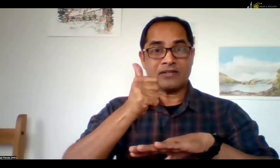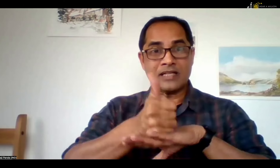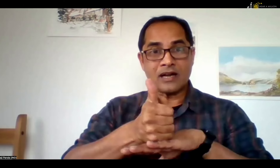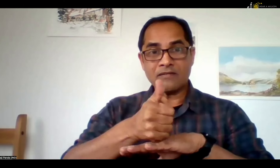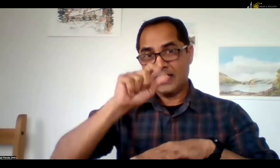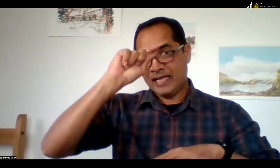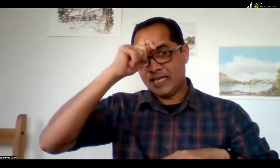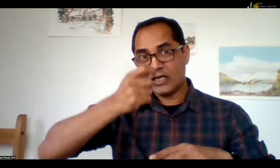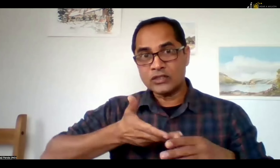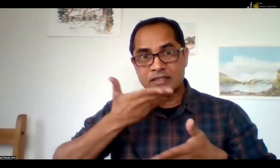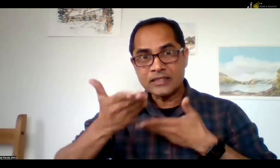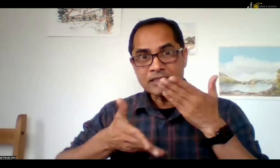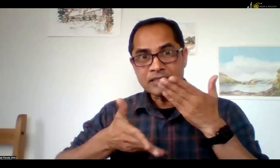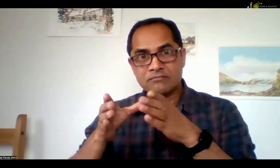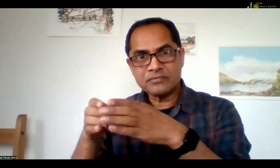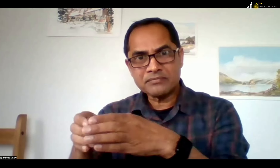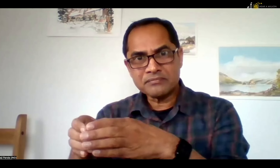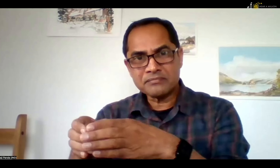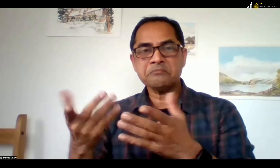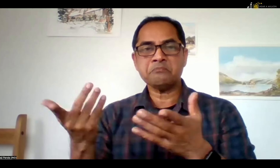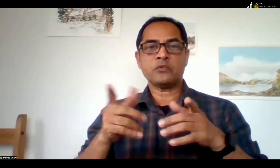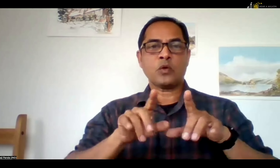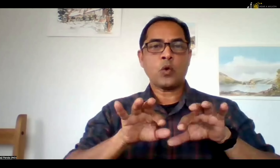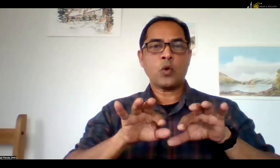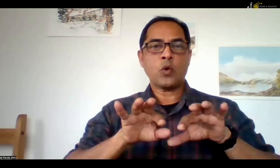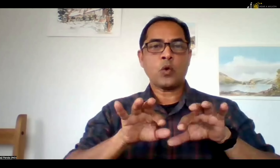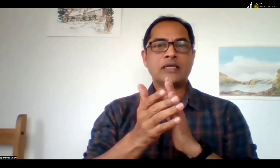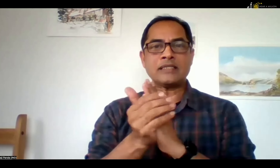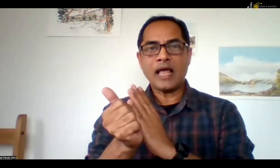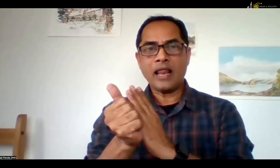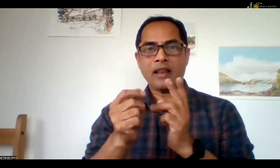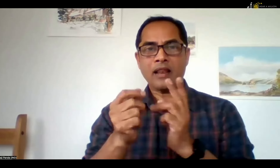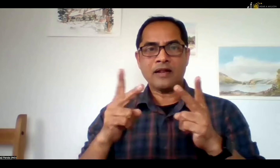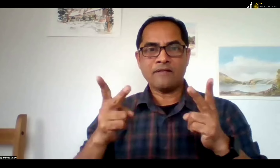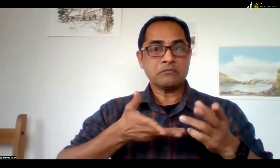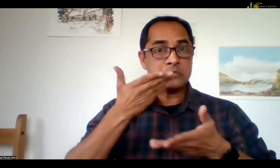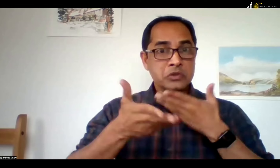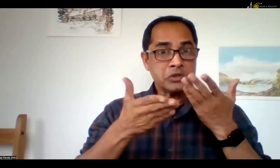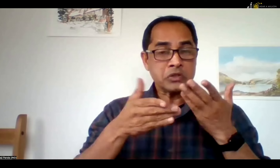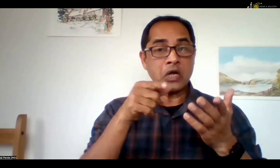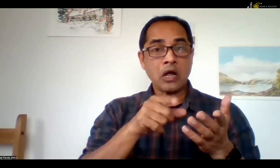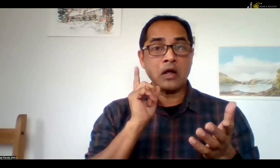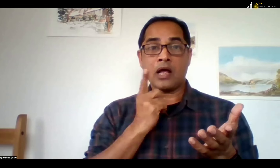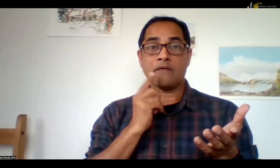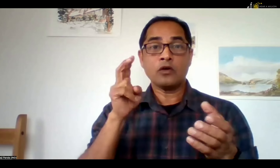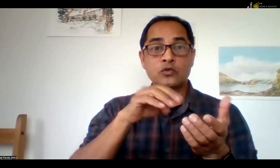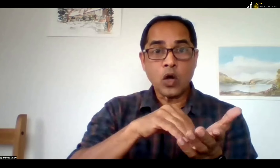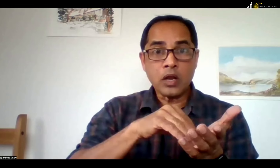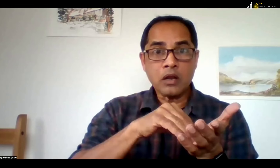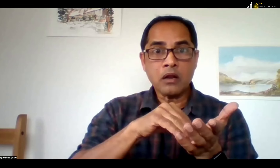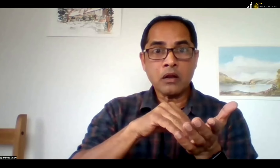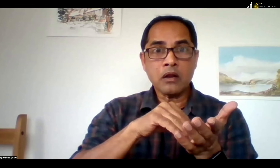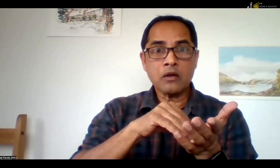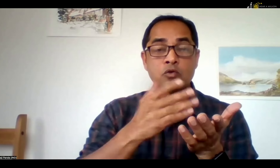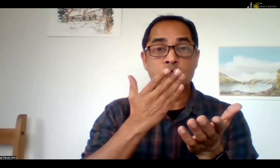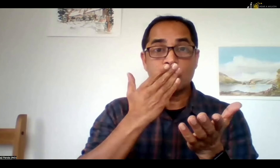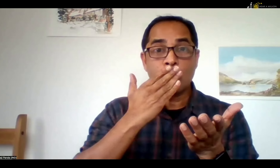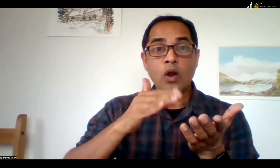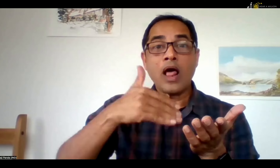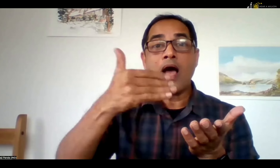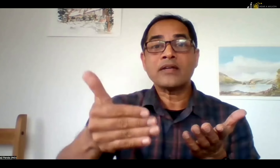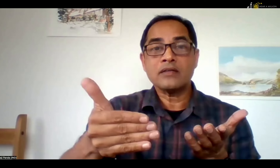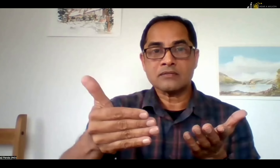so many NGOs which are teaching English, computer skills, various vocational skills. And